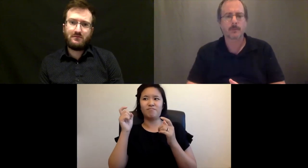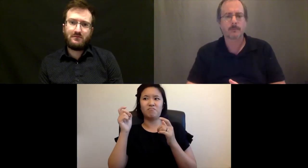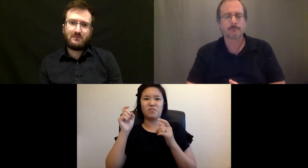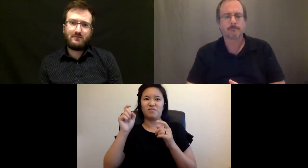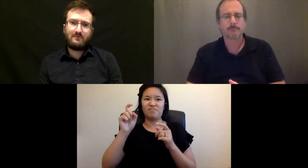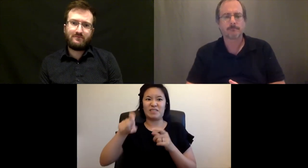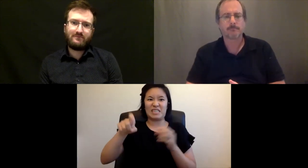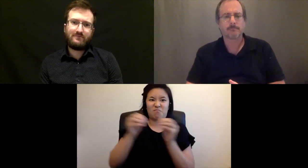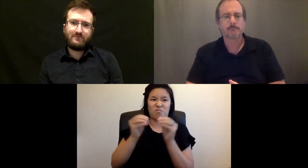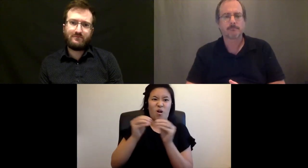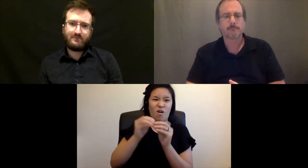services?